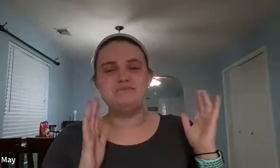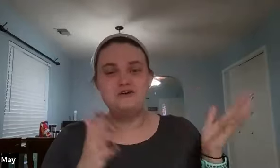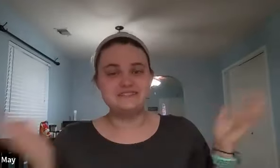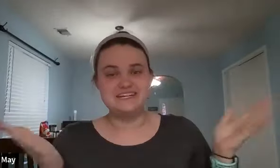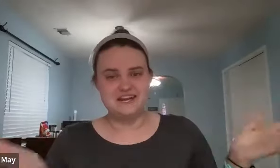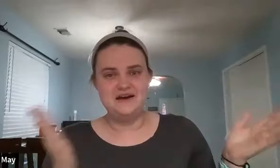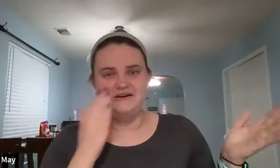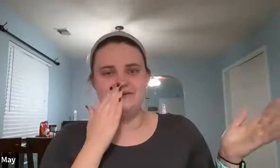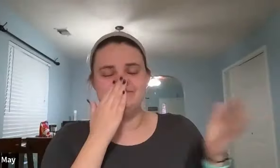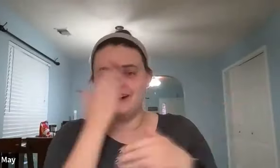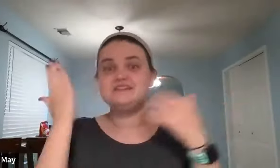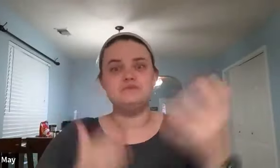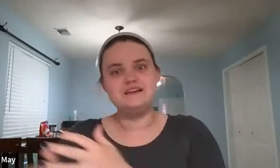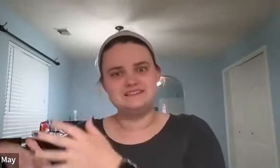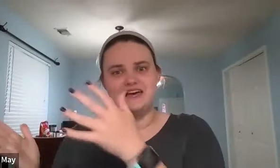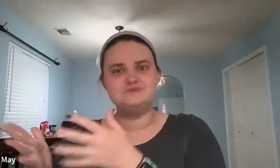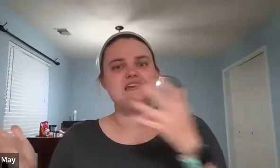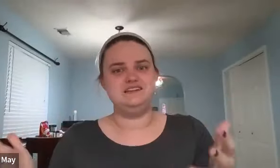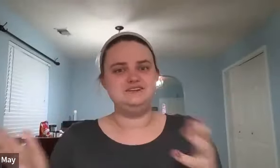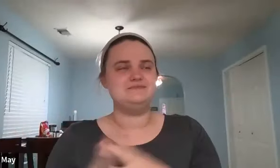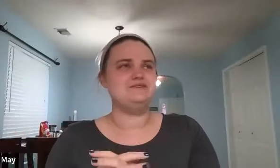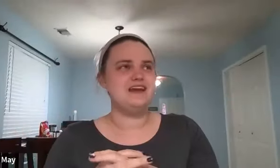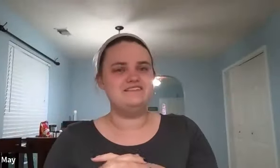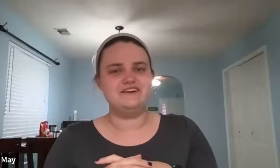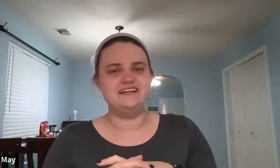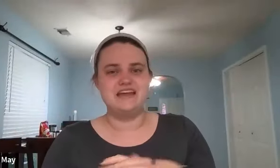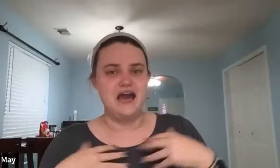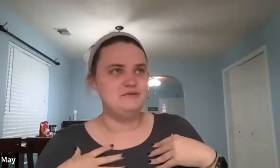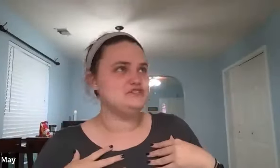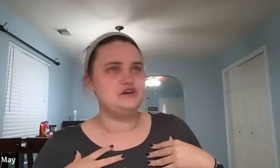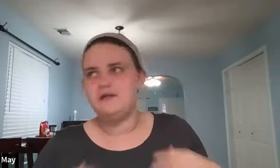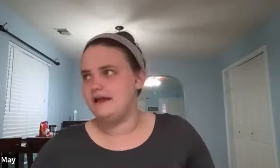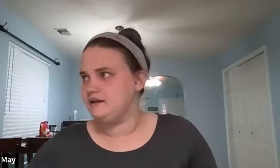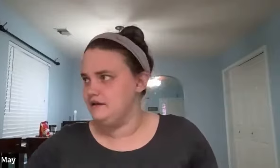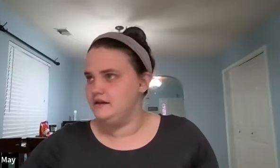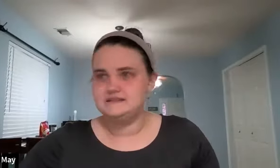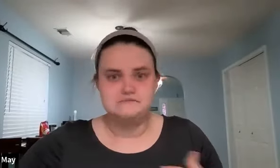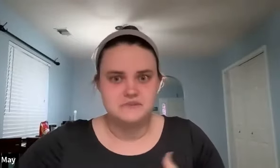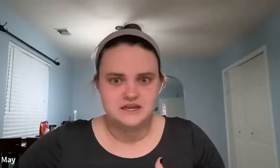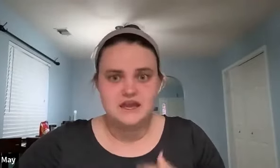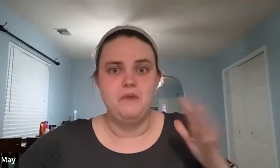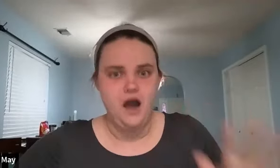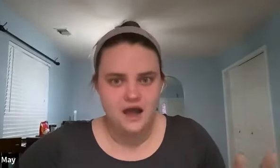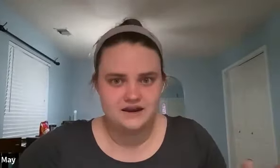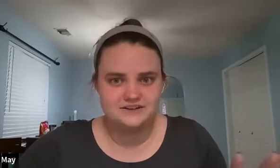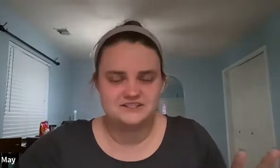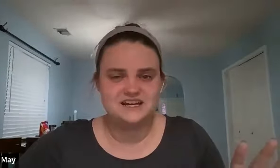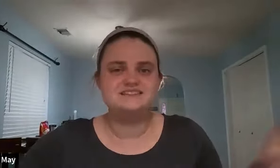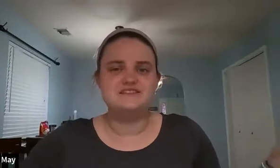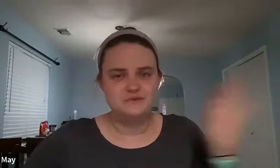both didn't know. We both didn't realize that that's what they had used. But it was kind of funny because I was so like, is it me? Am I not understanding this? And then when